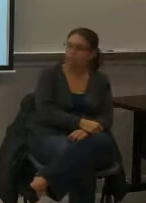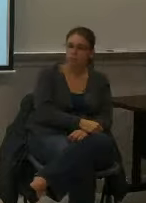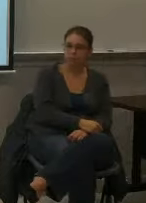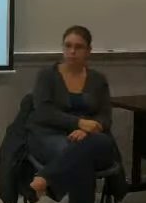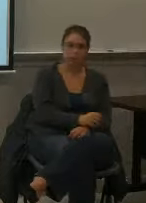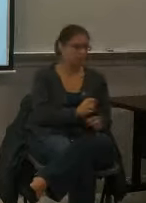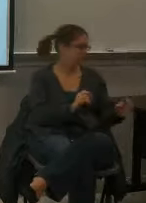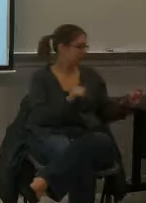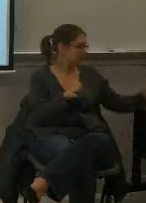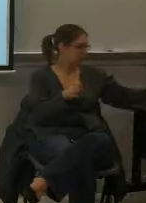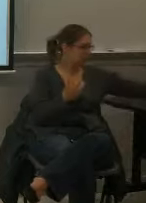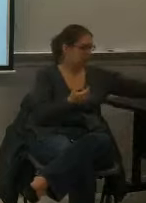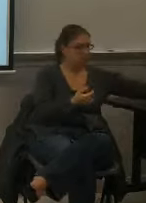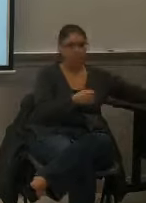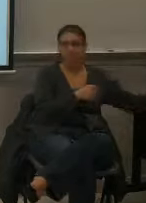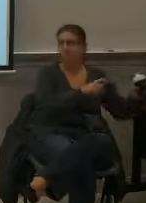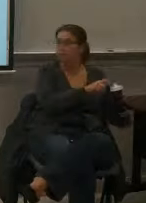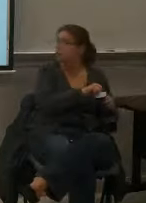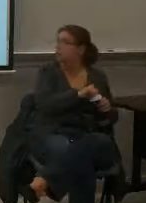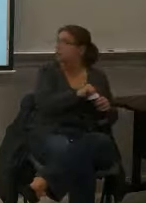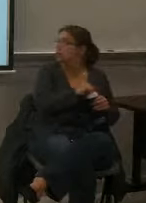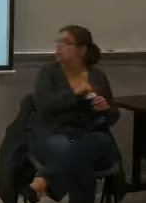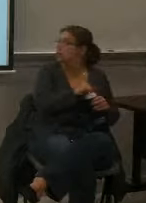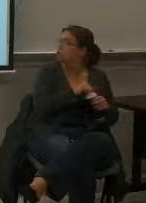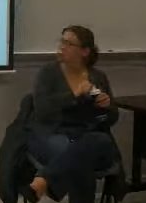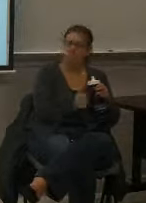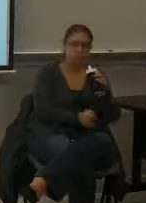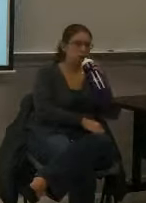Okay, so that's the example of that.